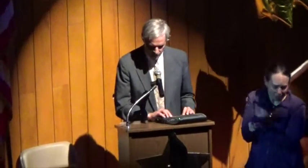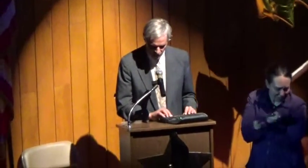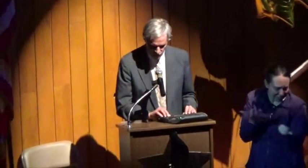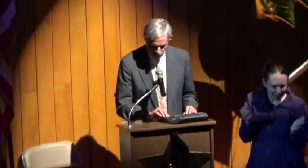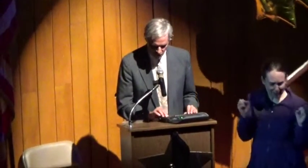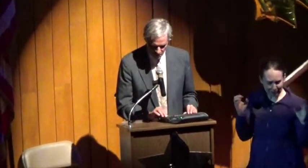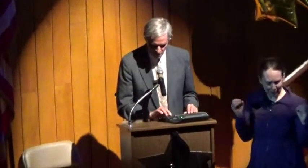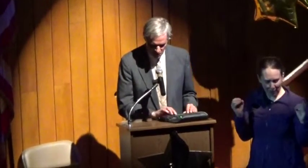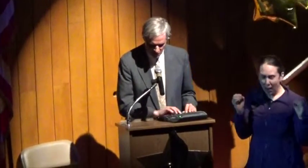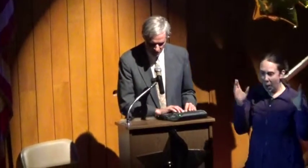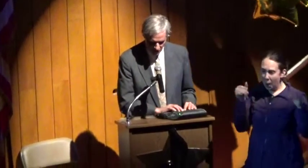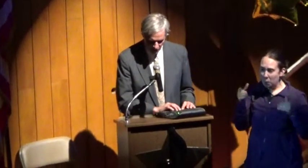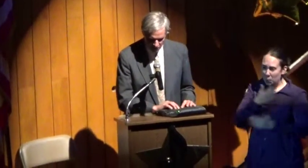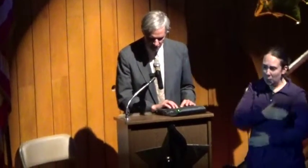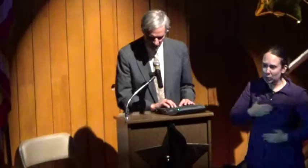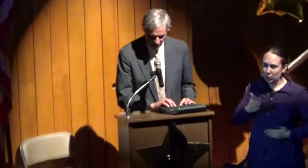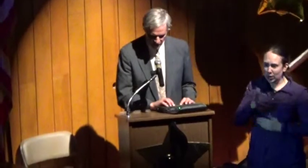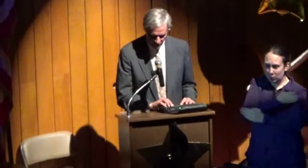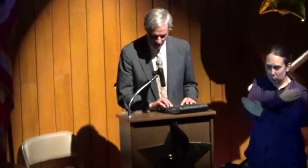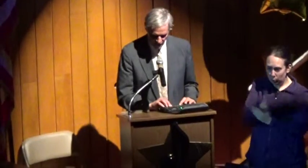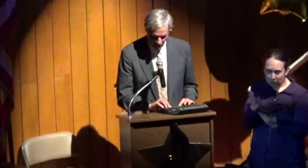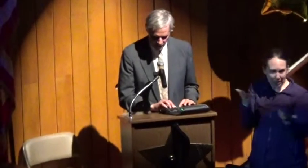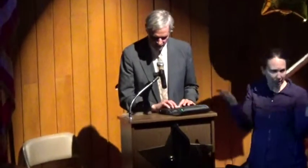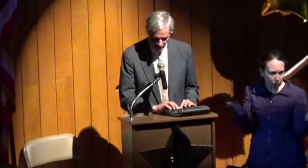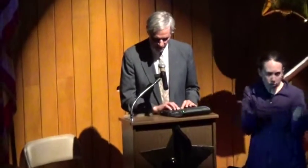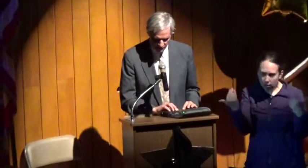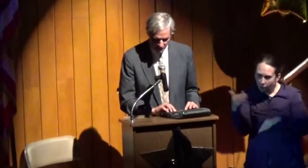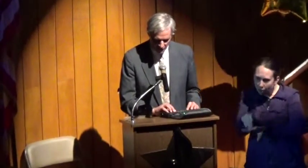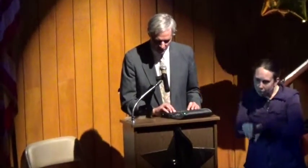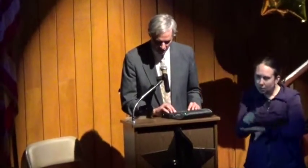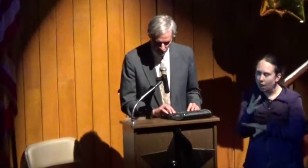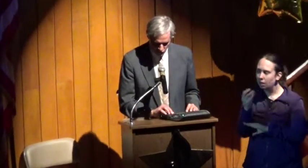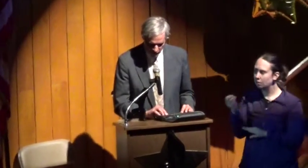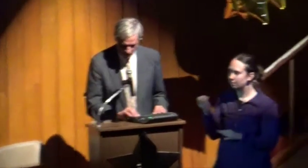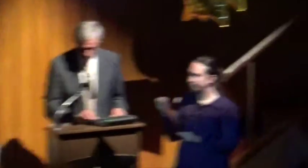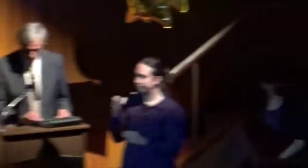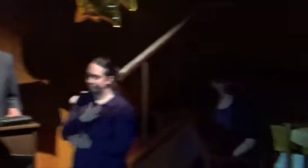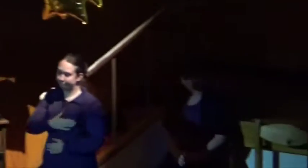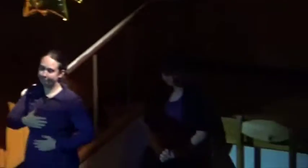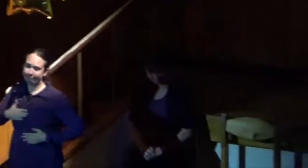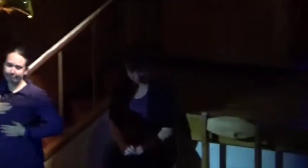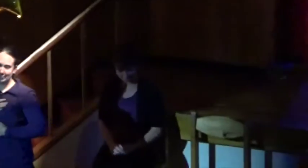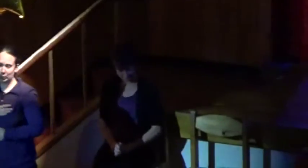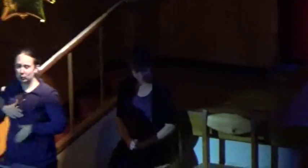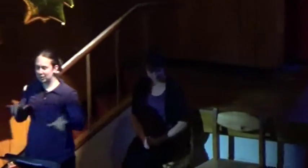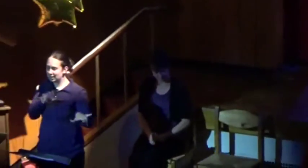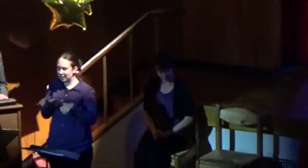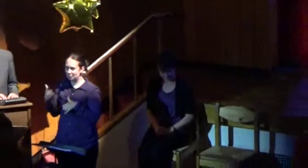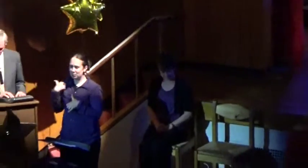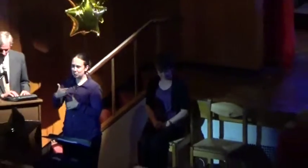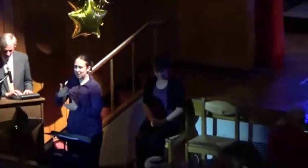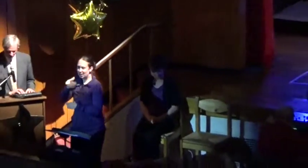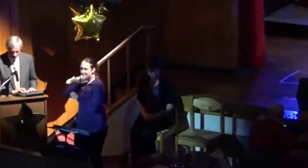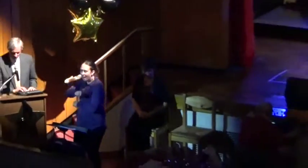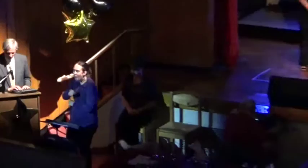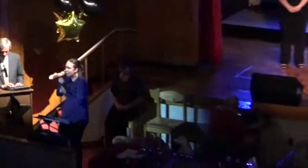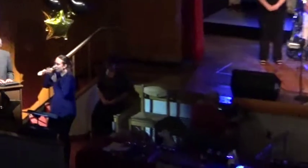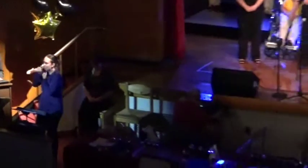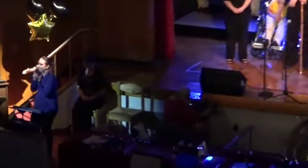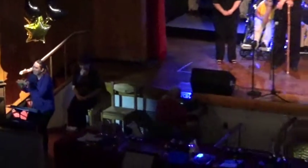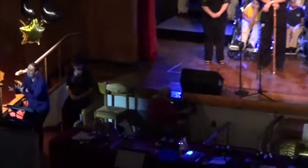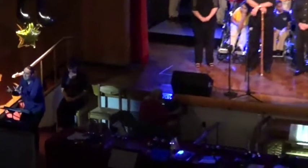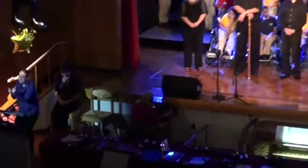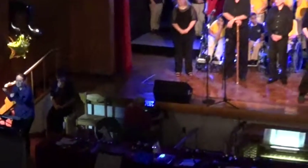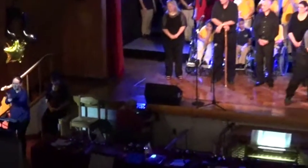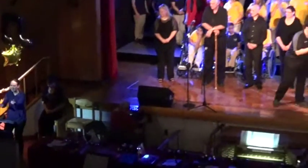we hope you enjoy the music you heard tonight, and enjoy it as much as we love sharing it with you.